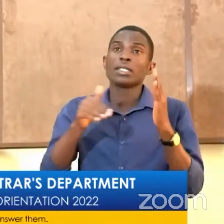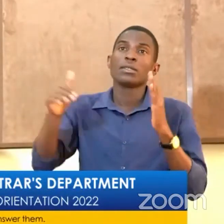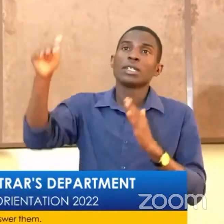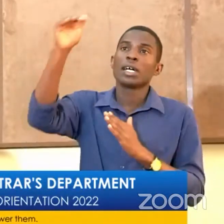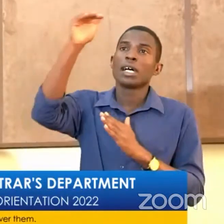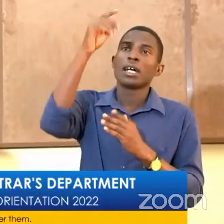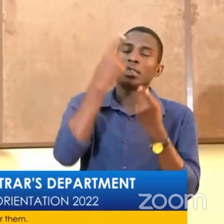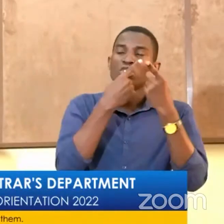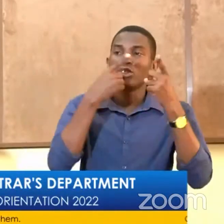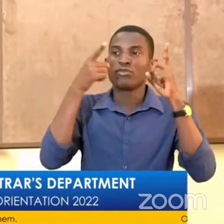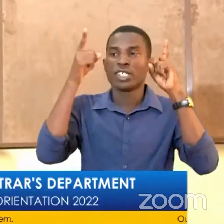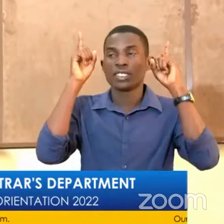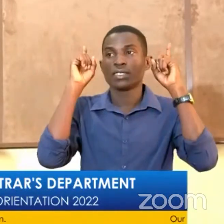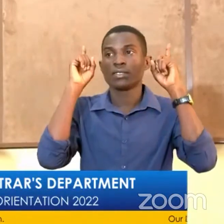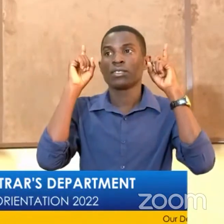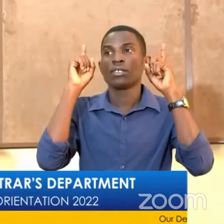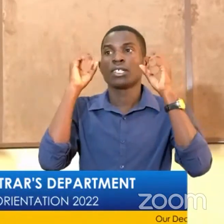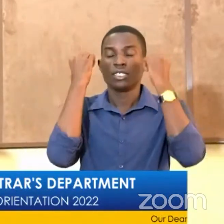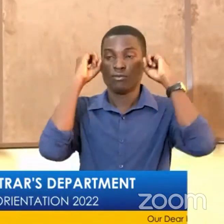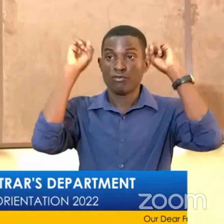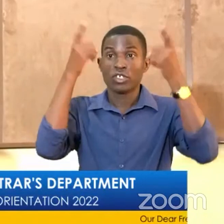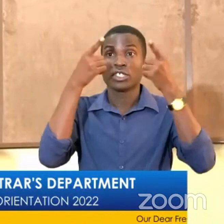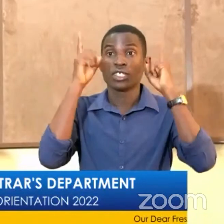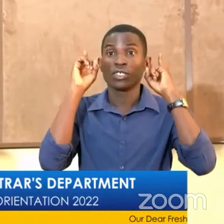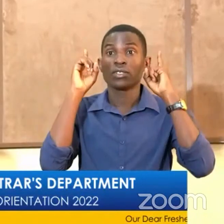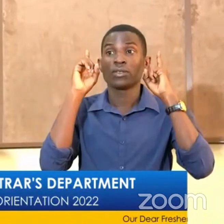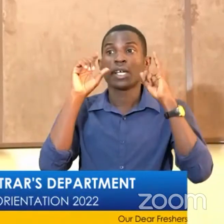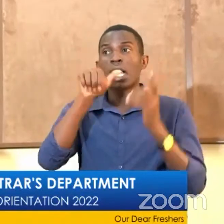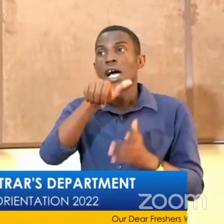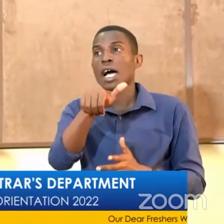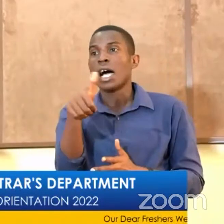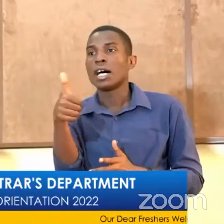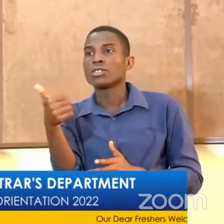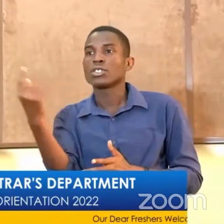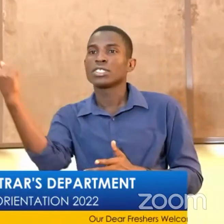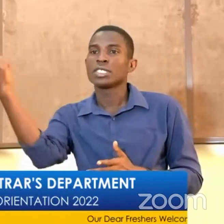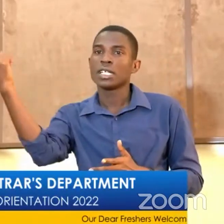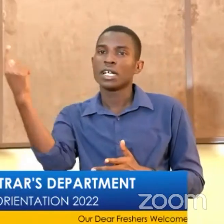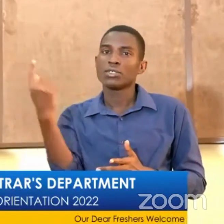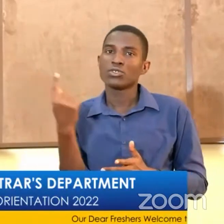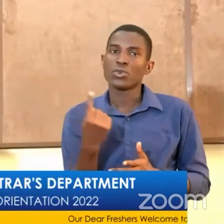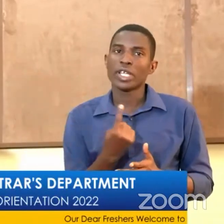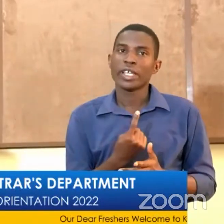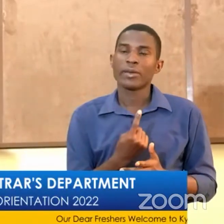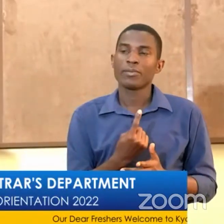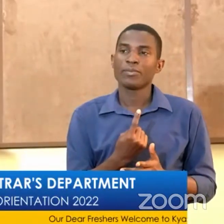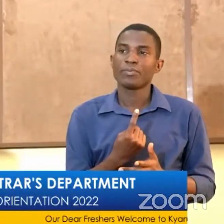the university level, at least for Chambogo, they are not those who came with